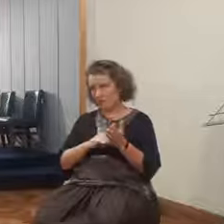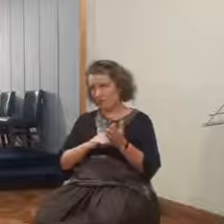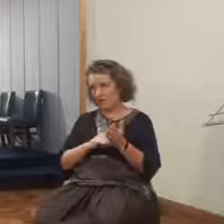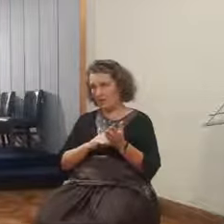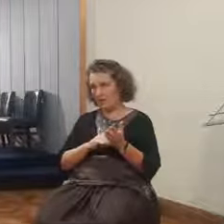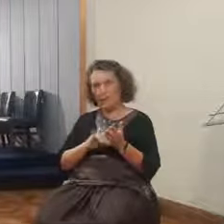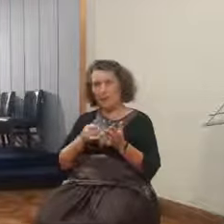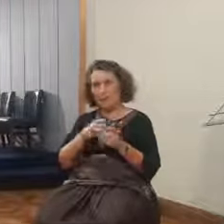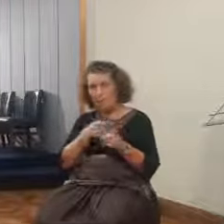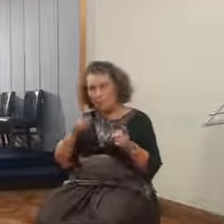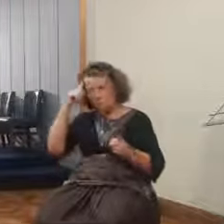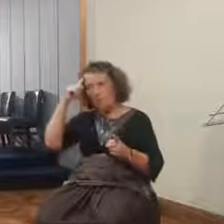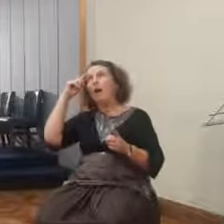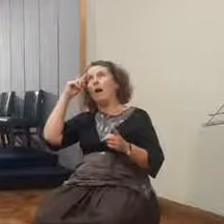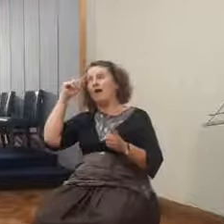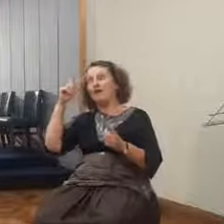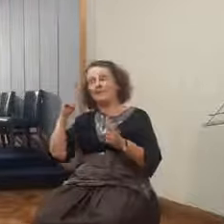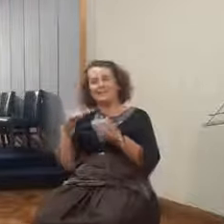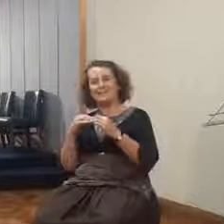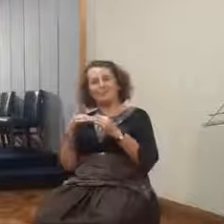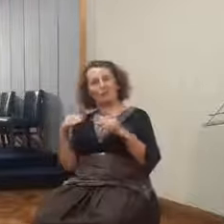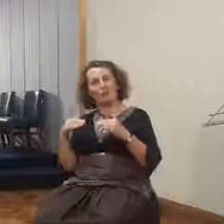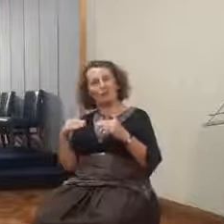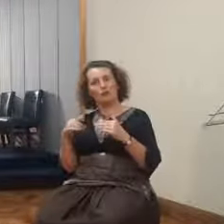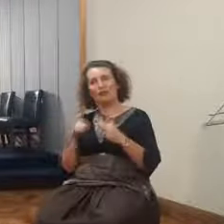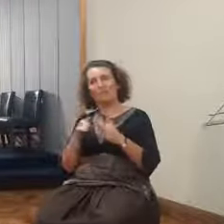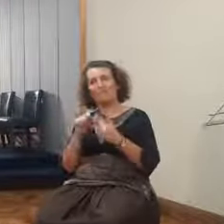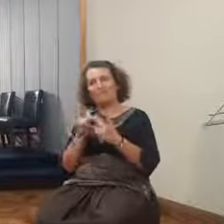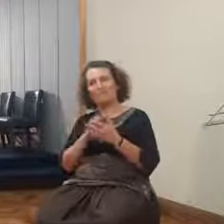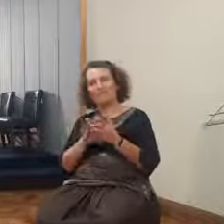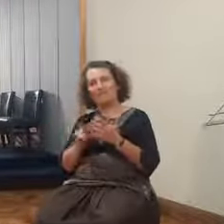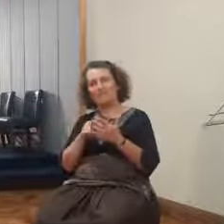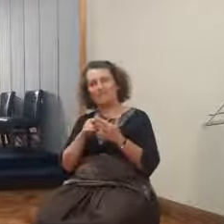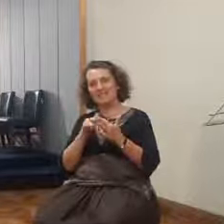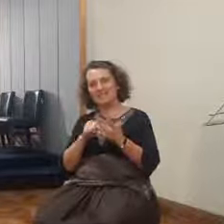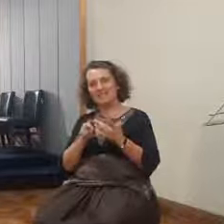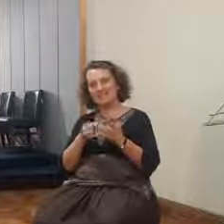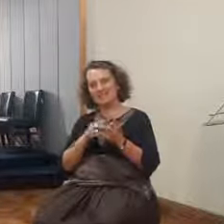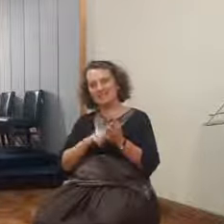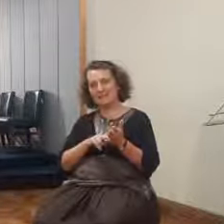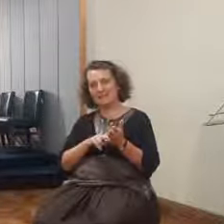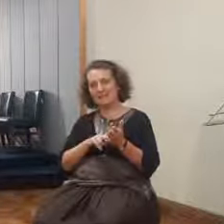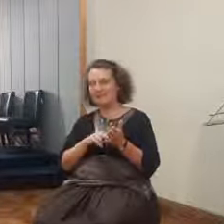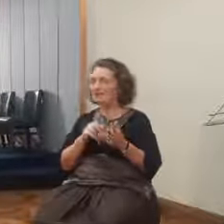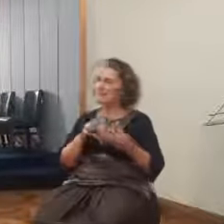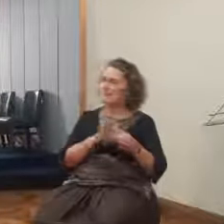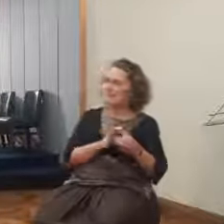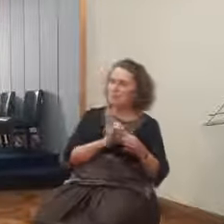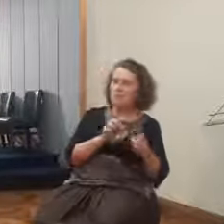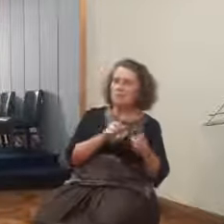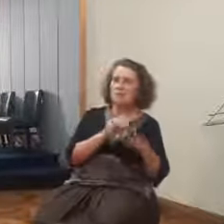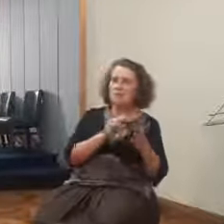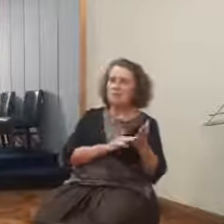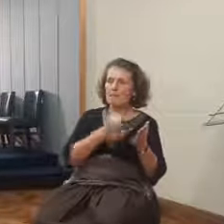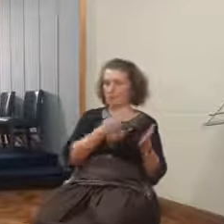It's lovely, I think, to bring these scriptures together and to show the consistency. Ephesians 1 from verse